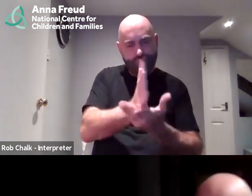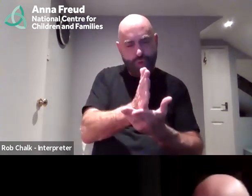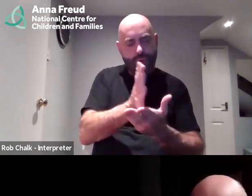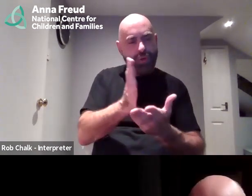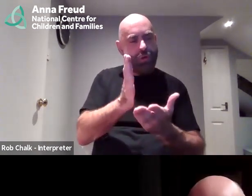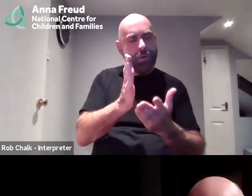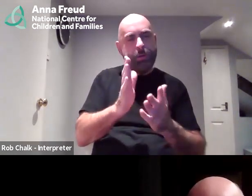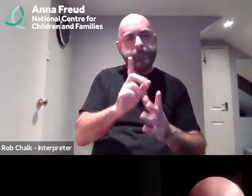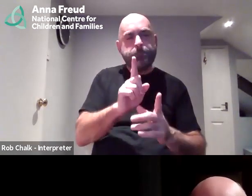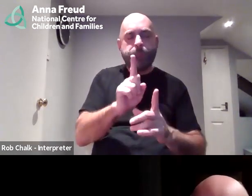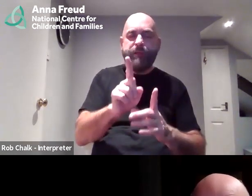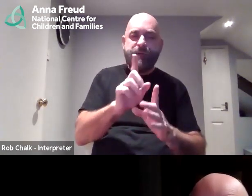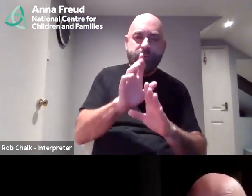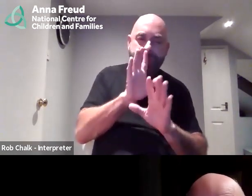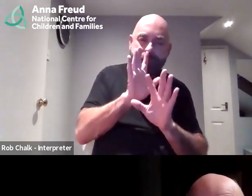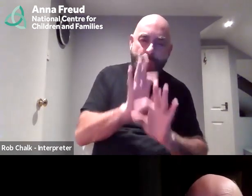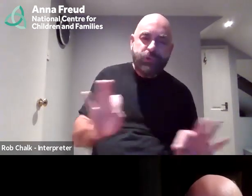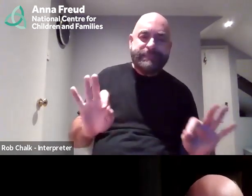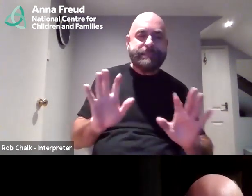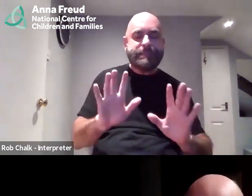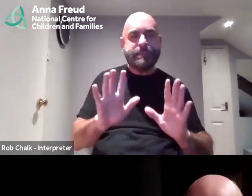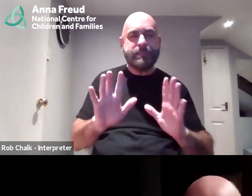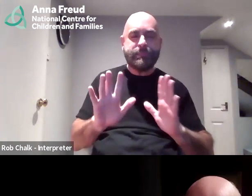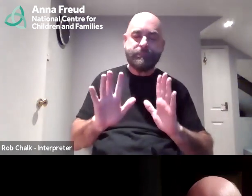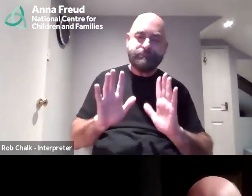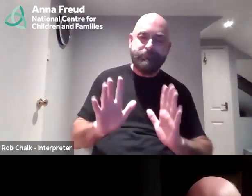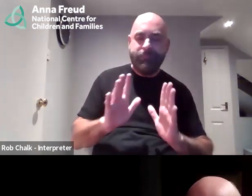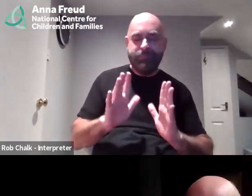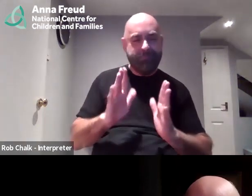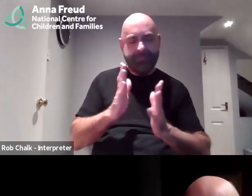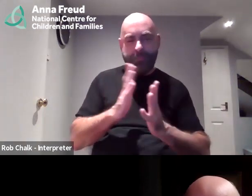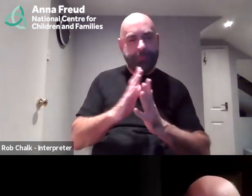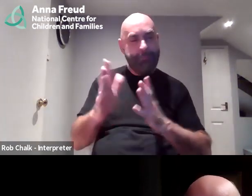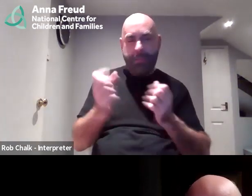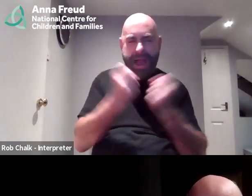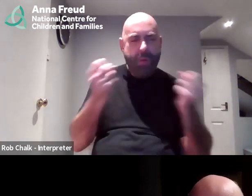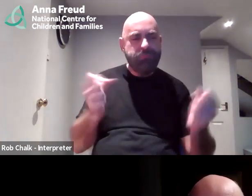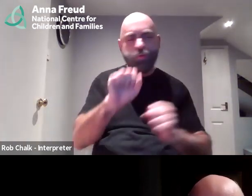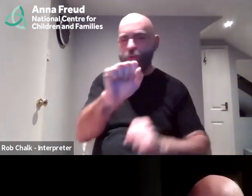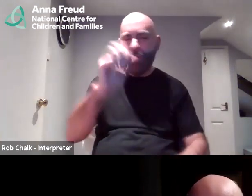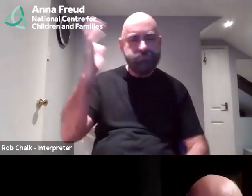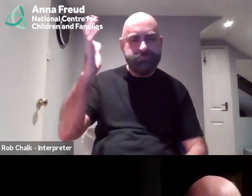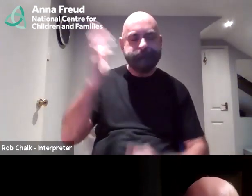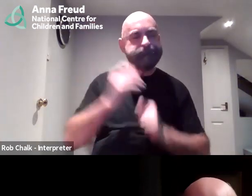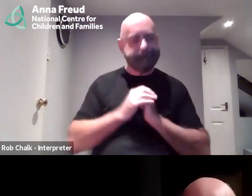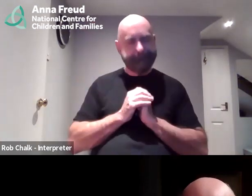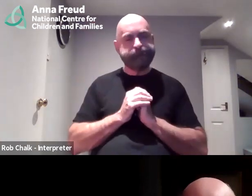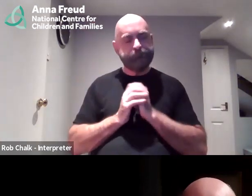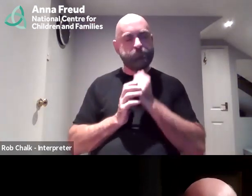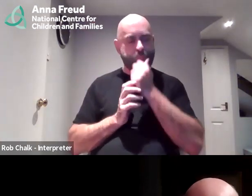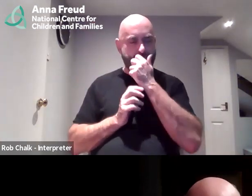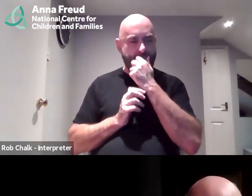a modest and unassuming way, but in such a powerful way that